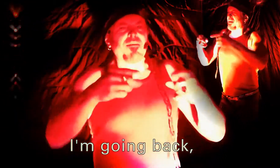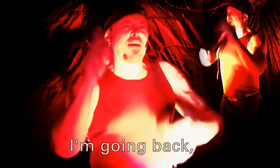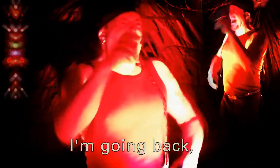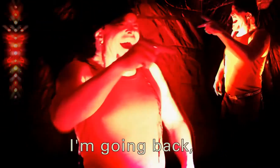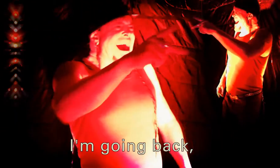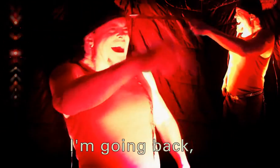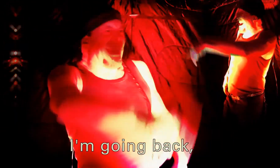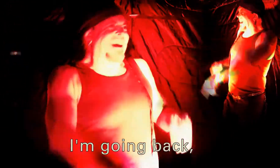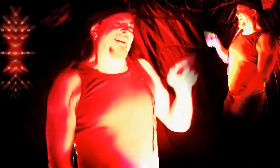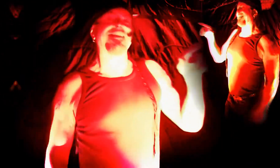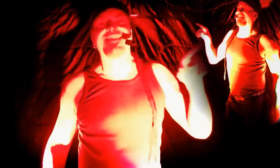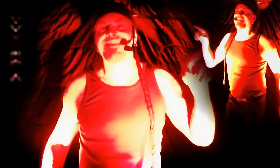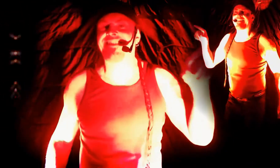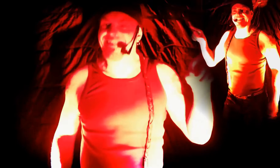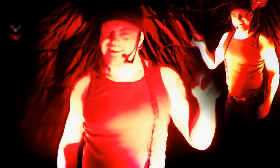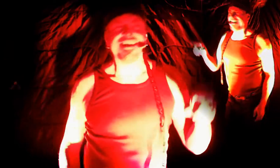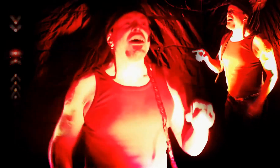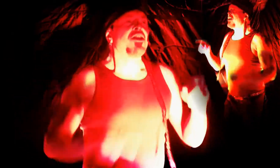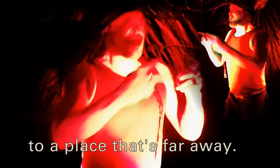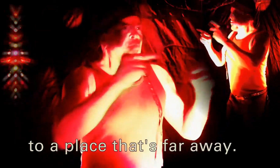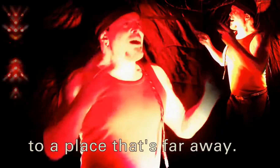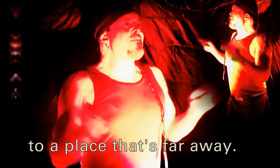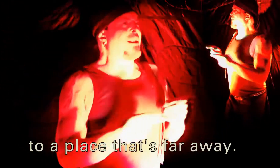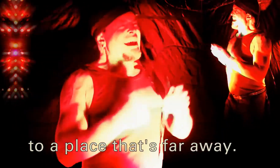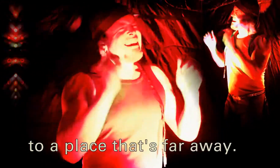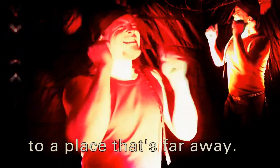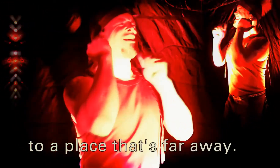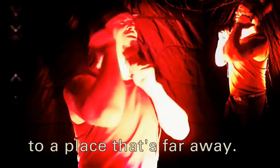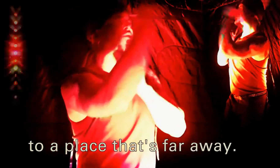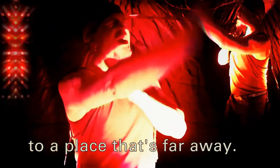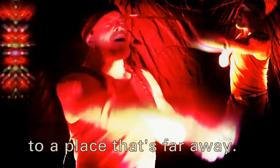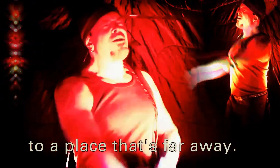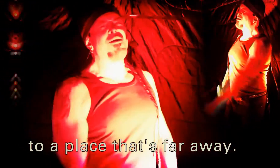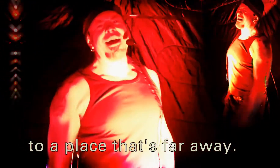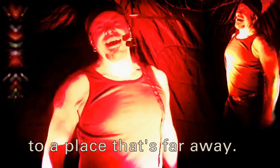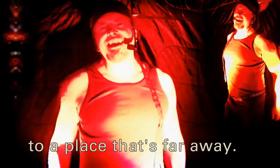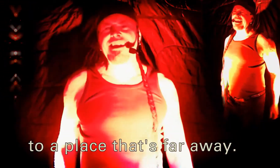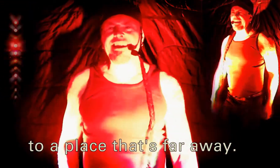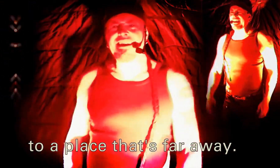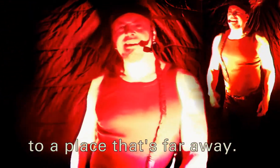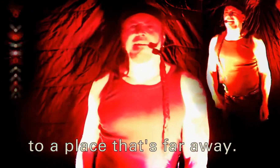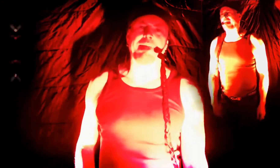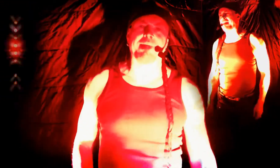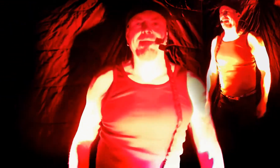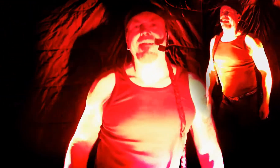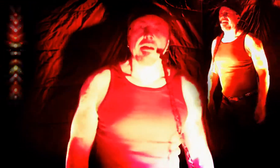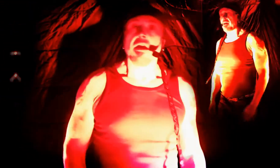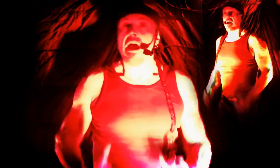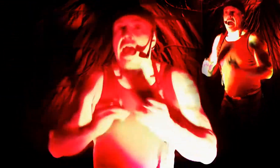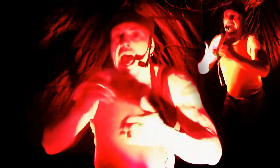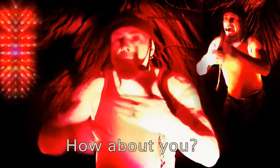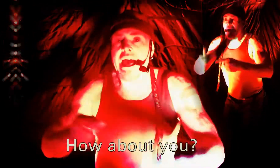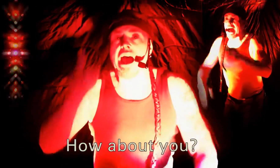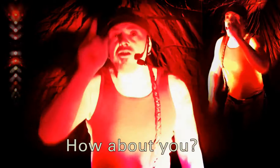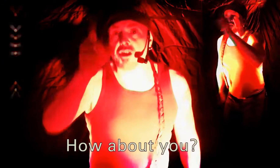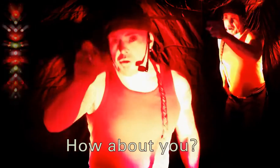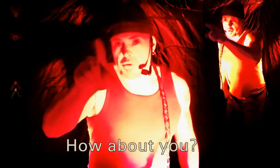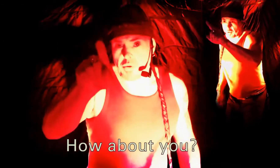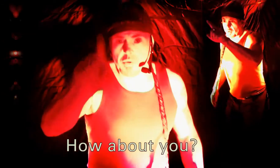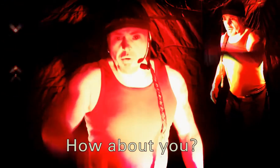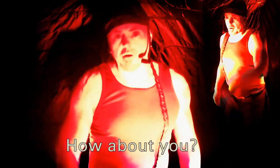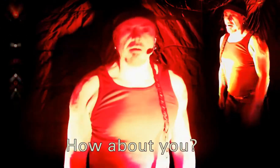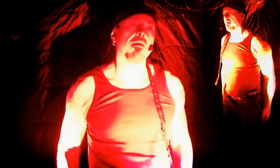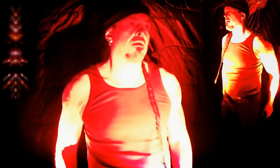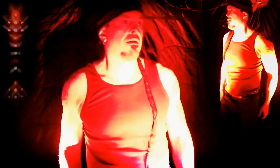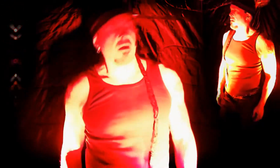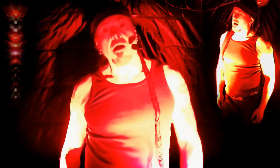I'm going back to a place that's far away. How about